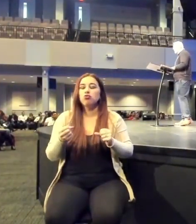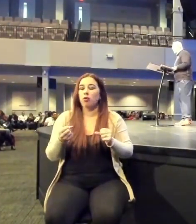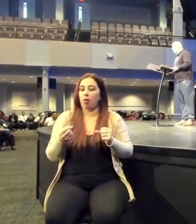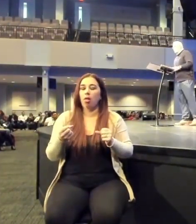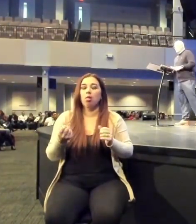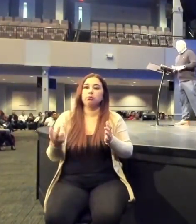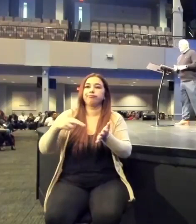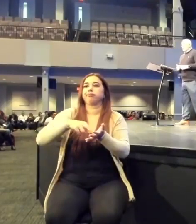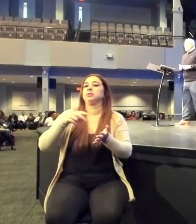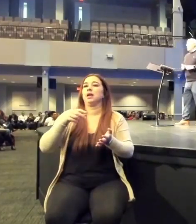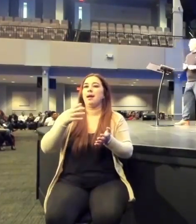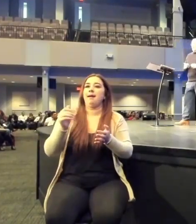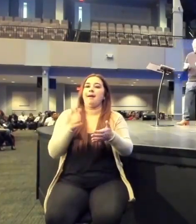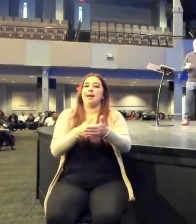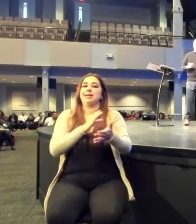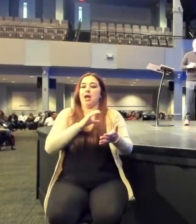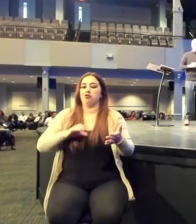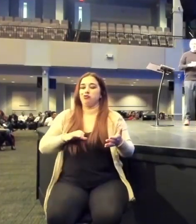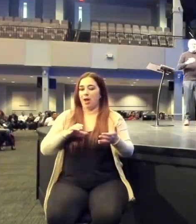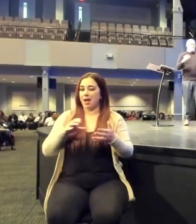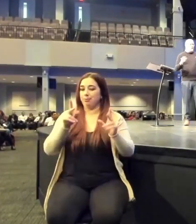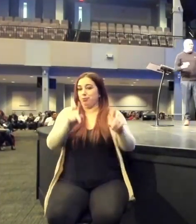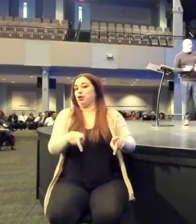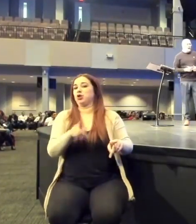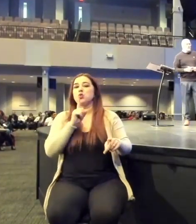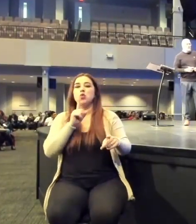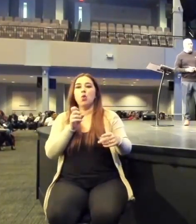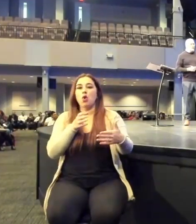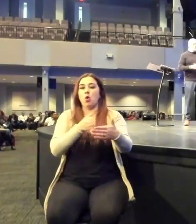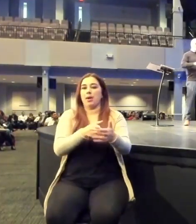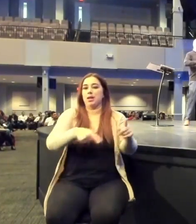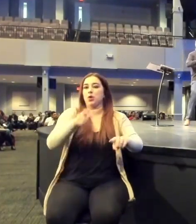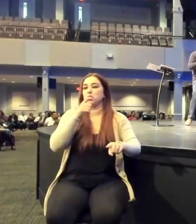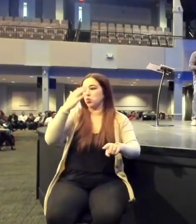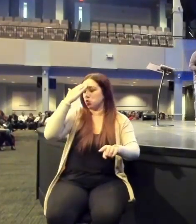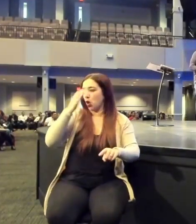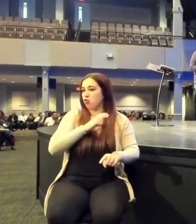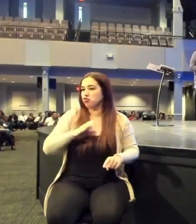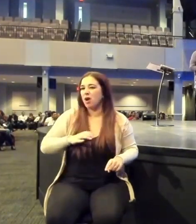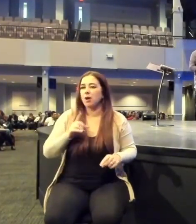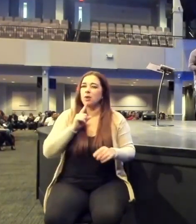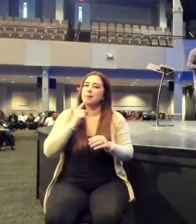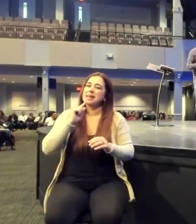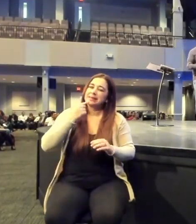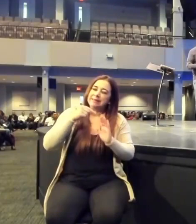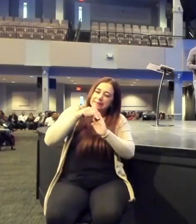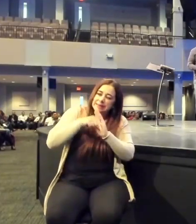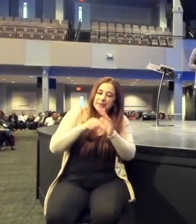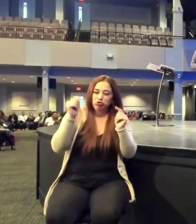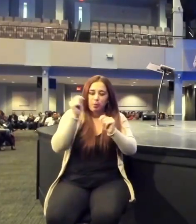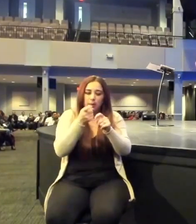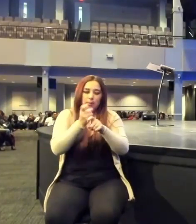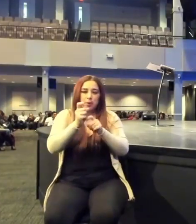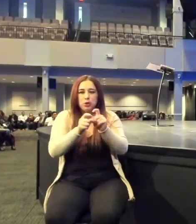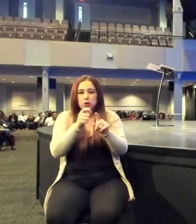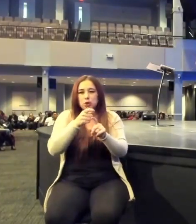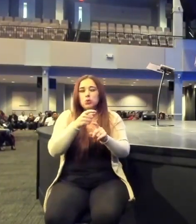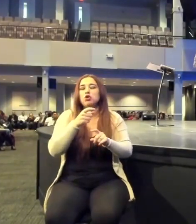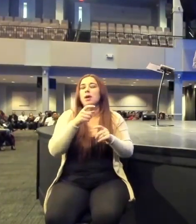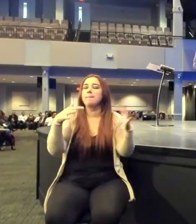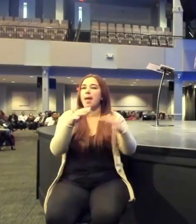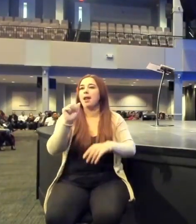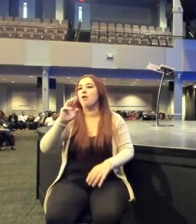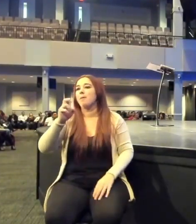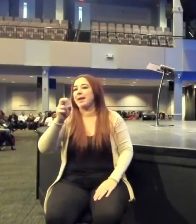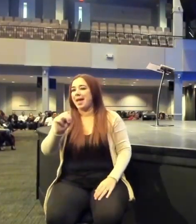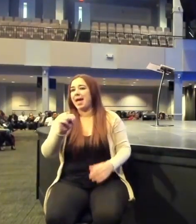Antichrist figure who will go to war against those who know Christ. There'll be this intense tribulation and persecution, the Battle of Armageddon,